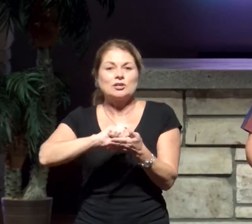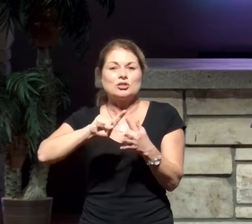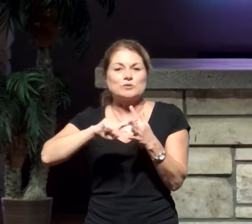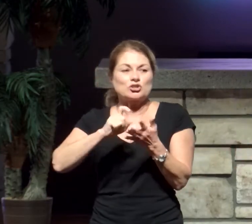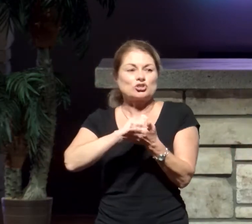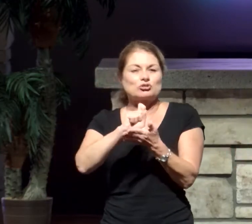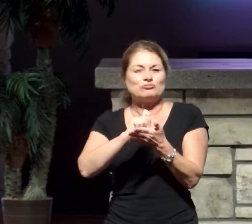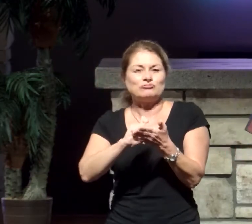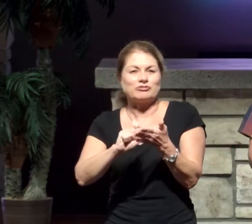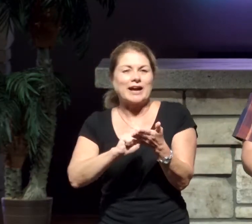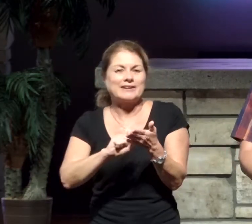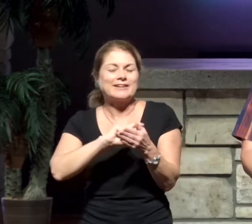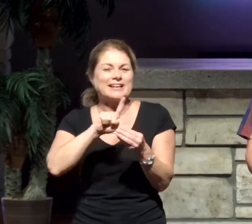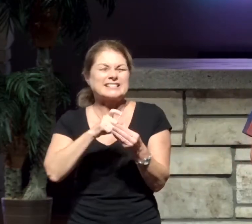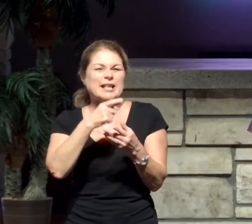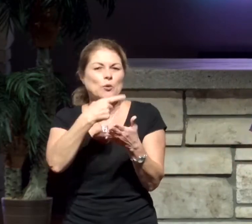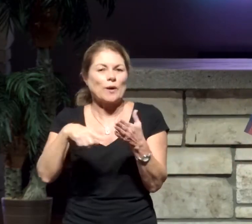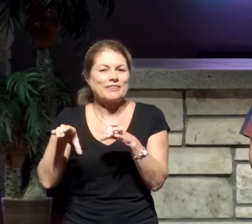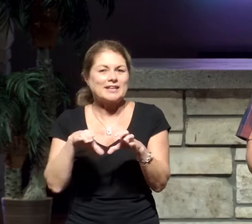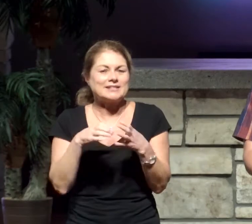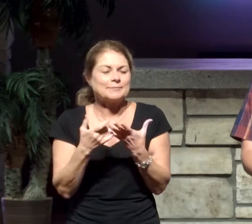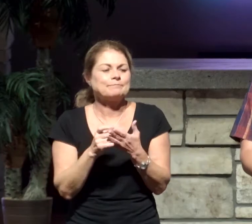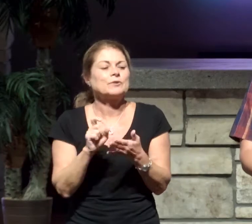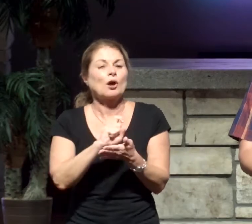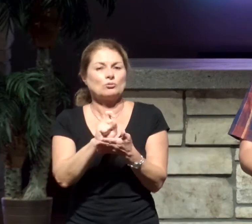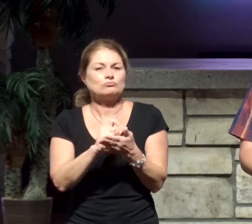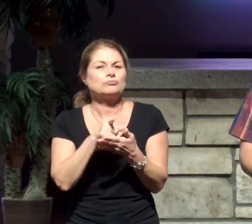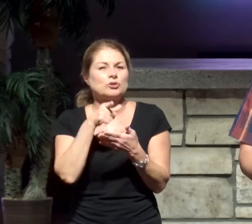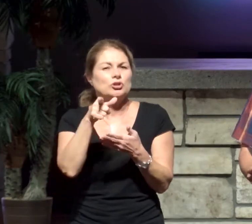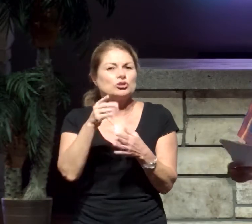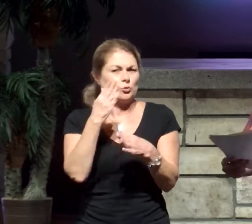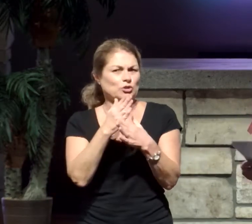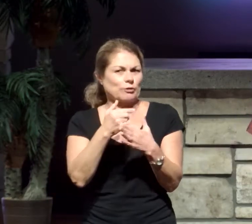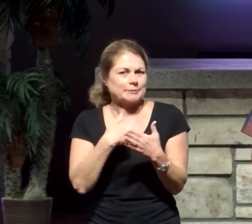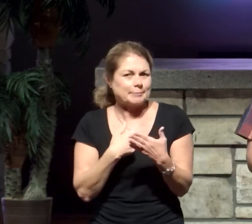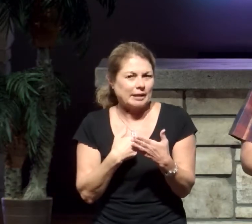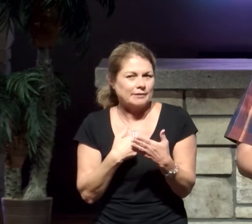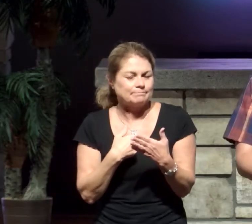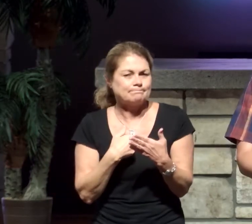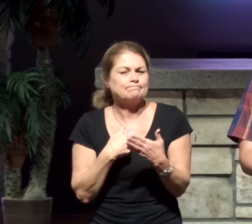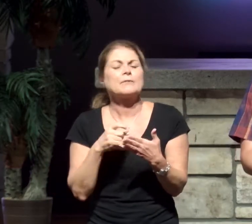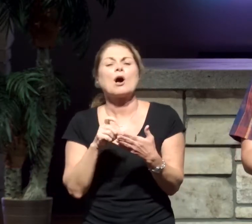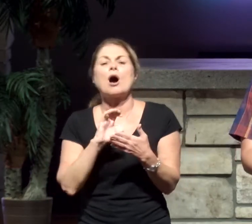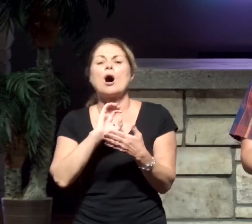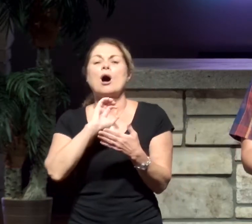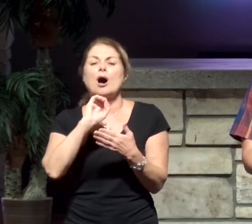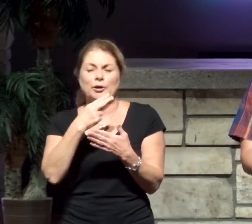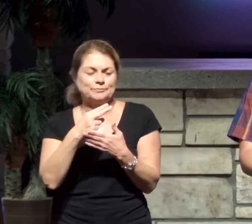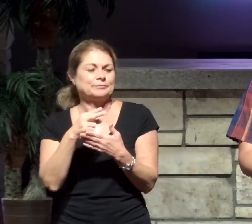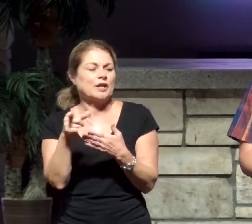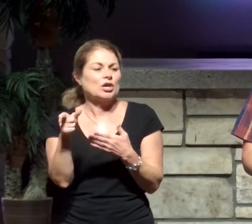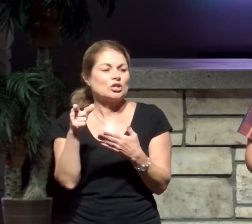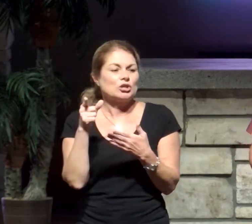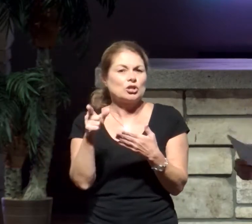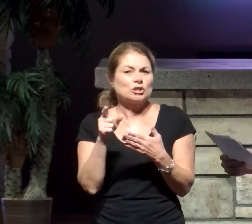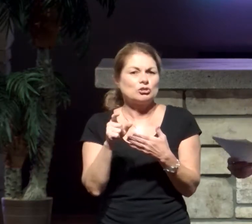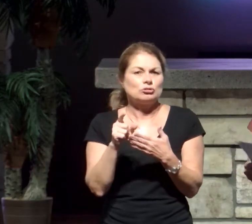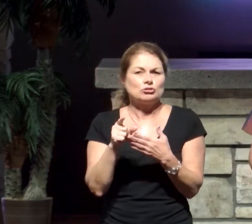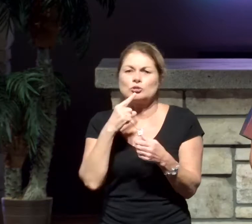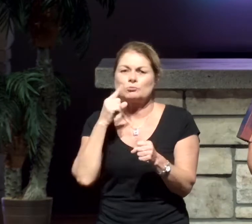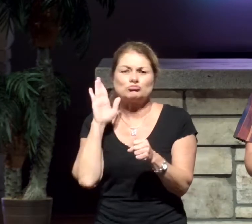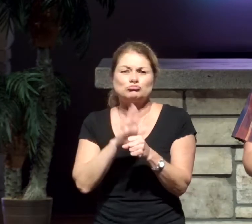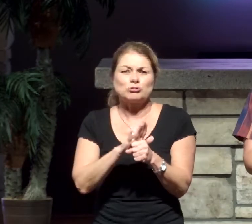out exactly their wrong. Like, oh, you interrupted me. Oh, you broke a